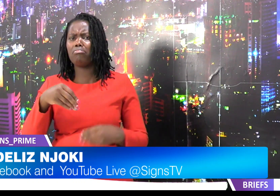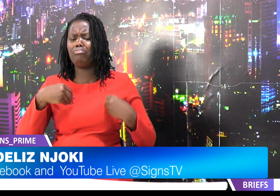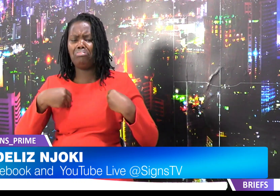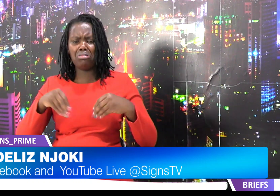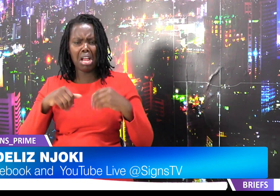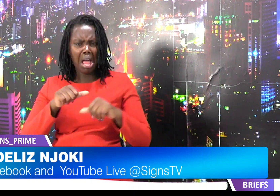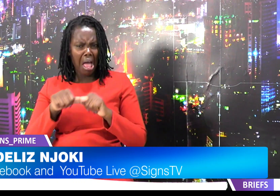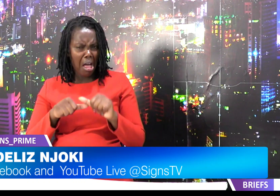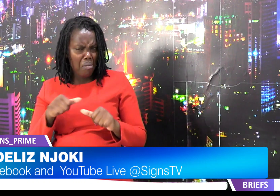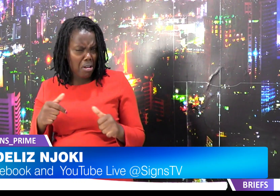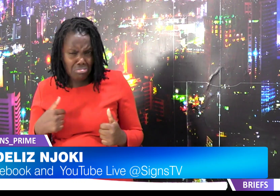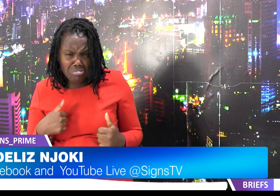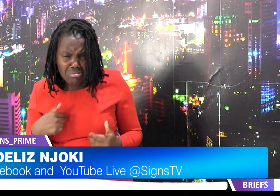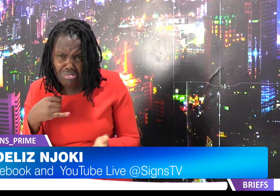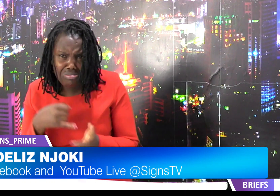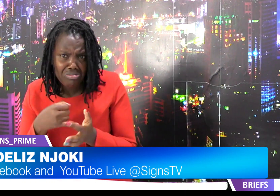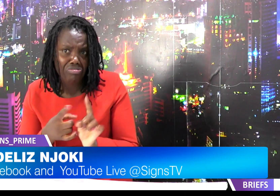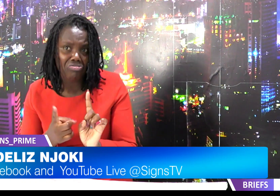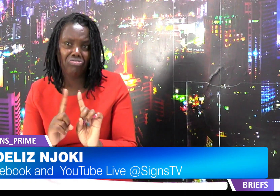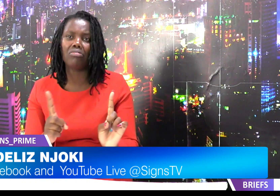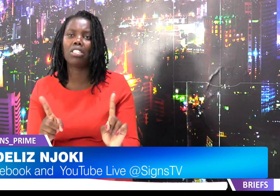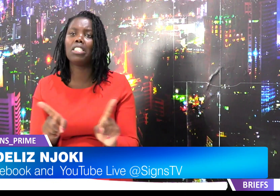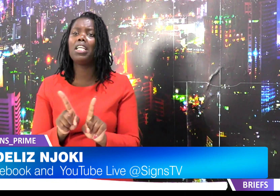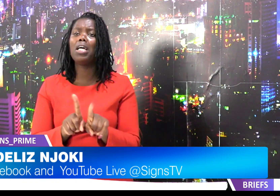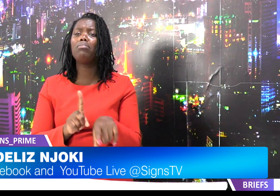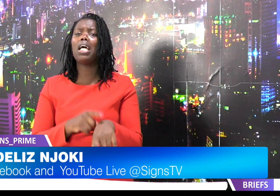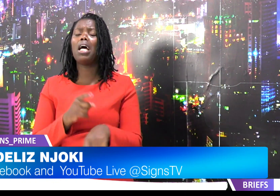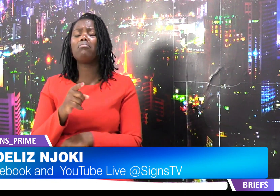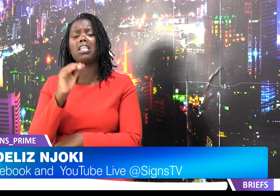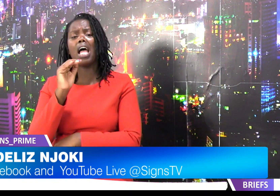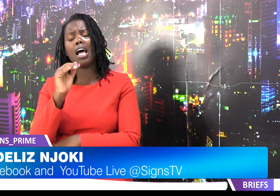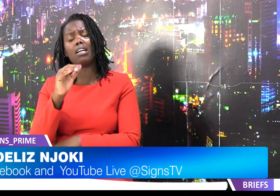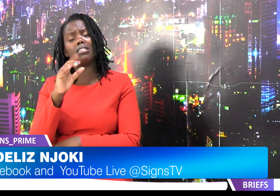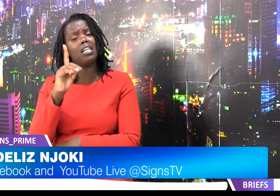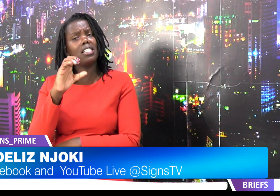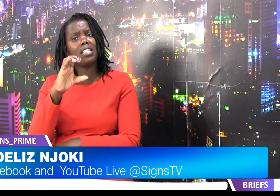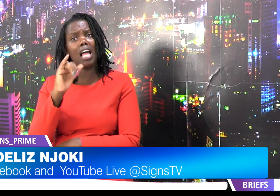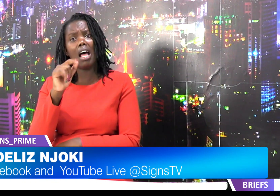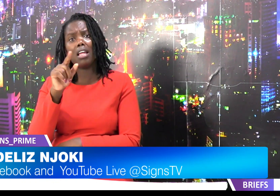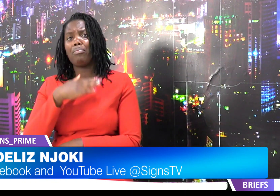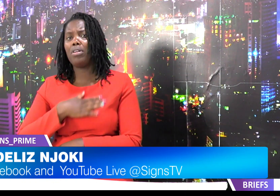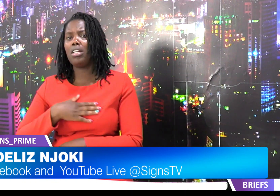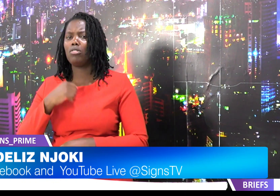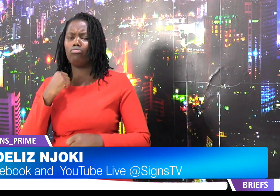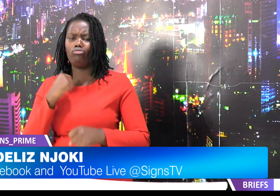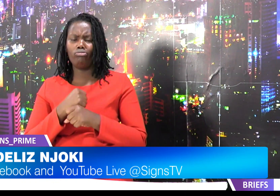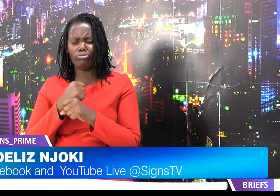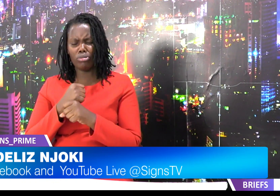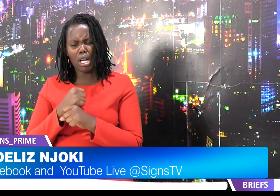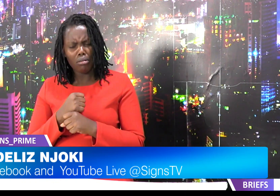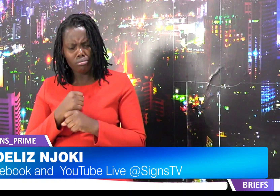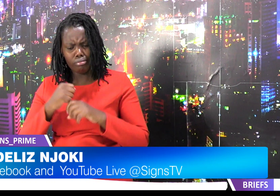He is among 30 individuals who have been summoned by the DCI in connection with the ongoing saga.